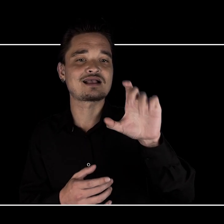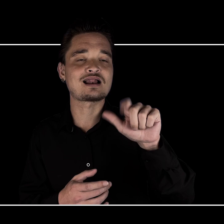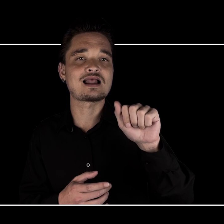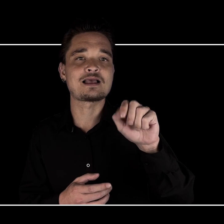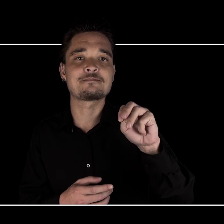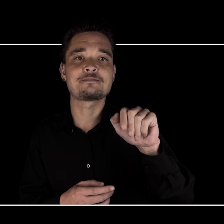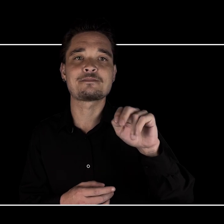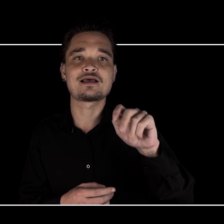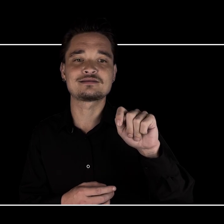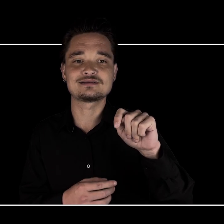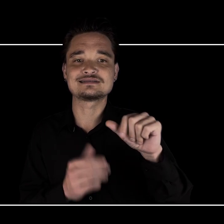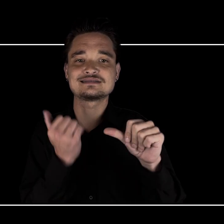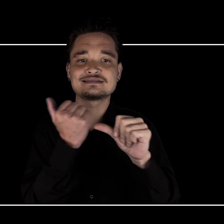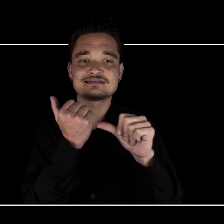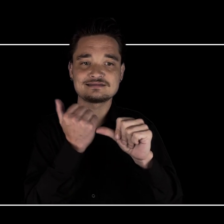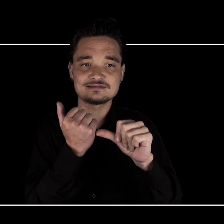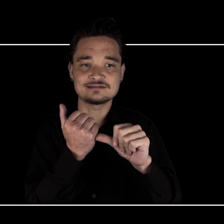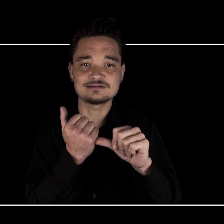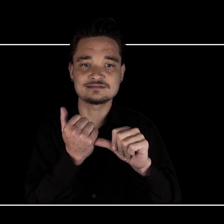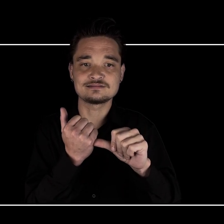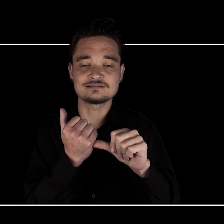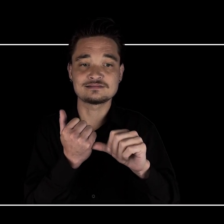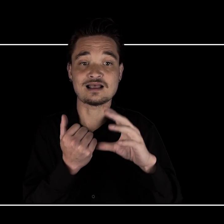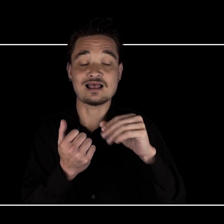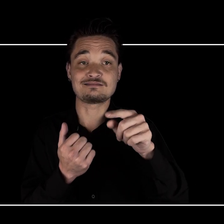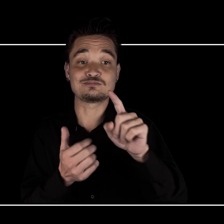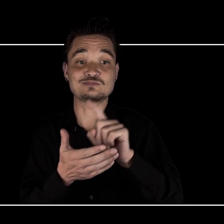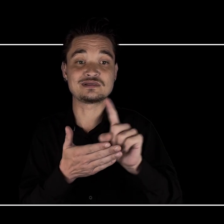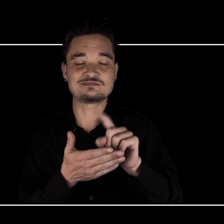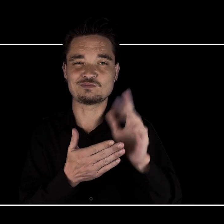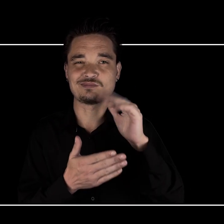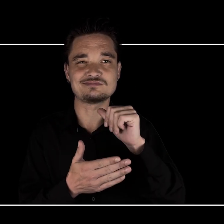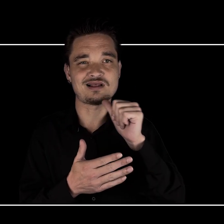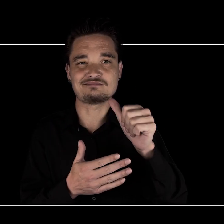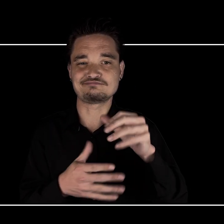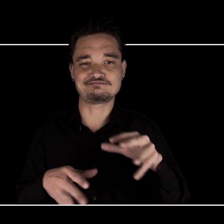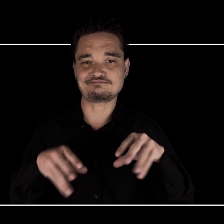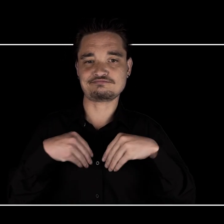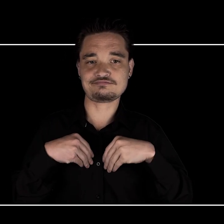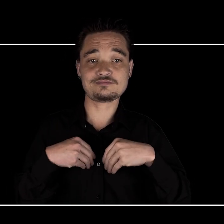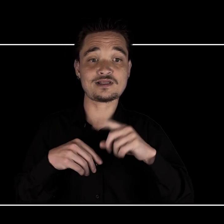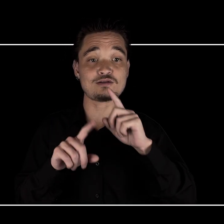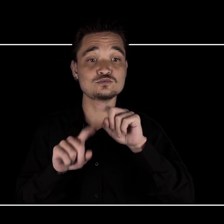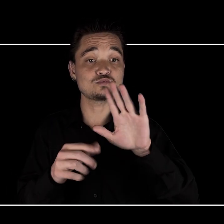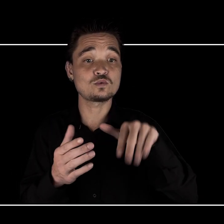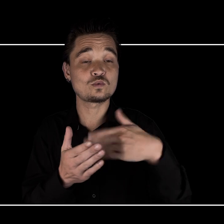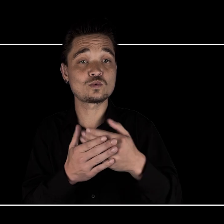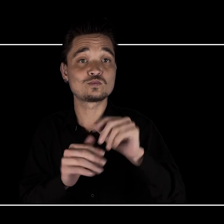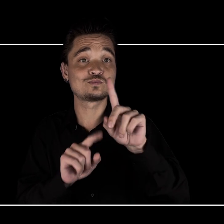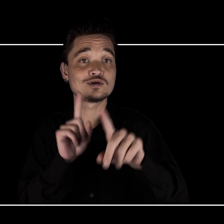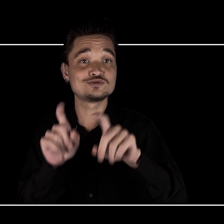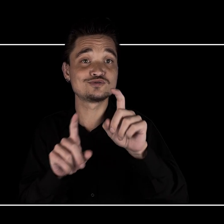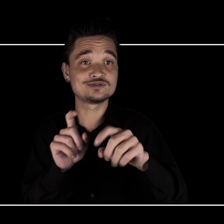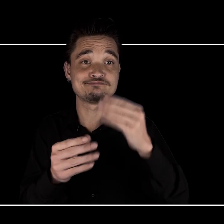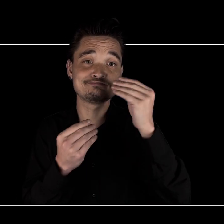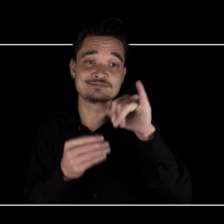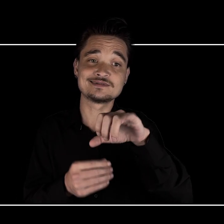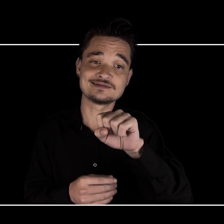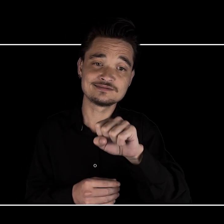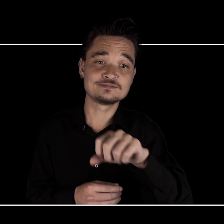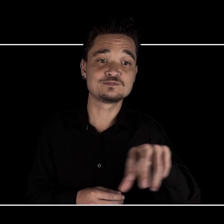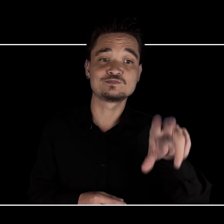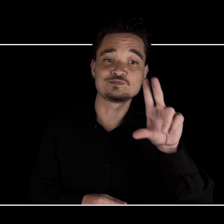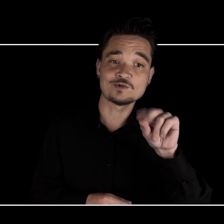Assistance, and the weekly claim will not be accepted. Answer all the questions by clicking yes